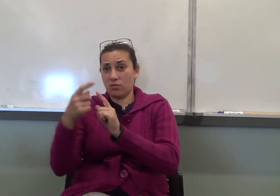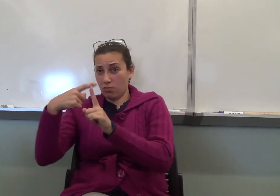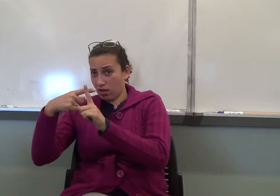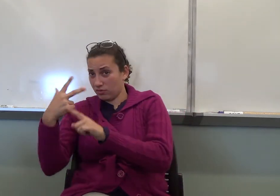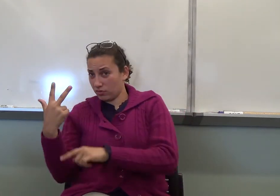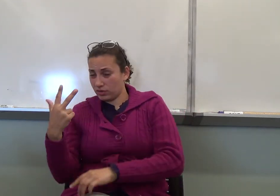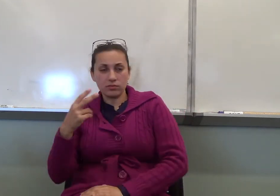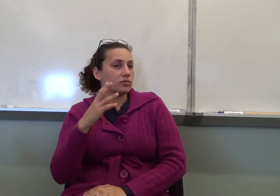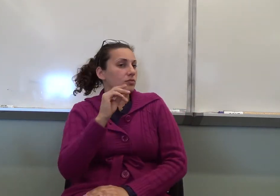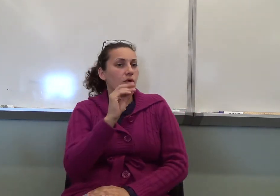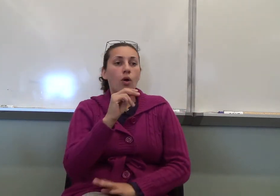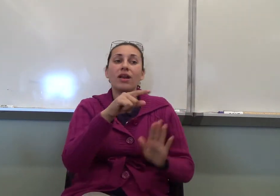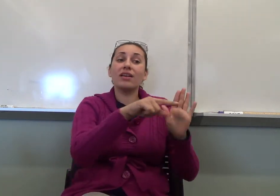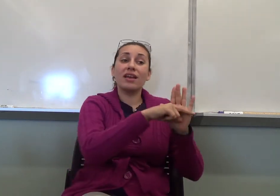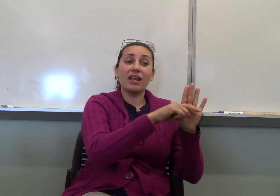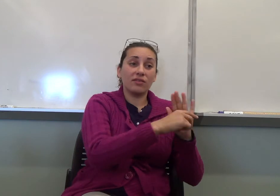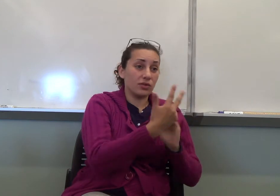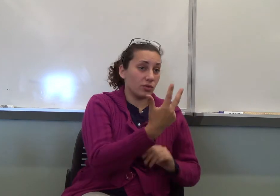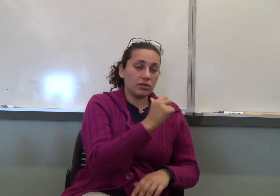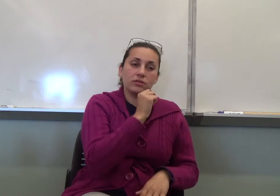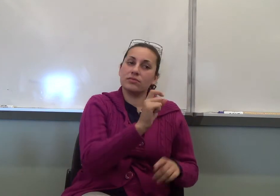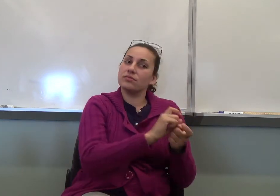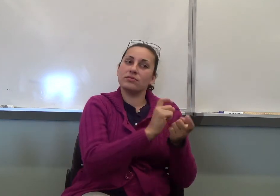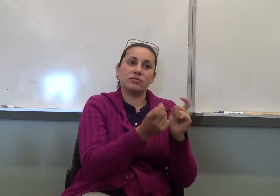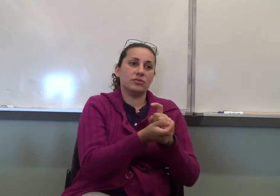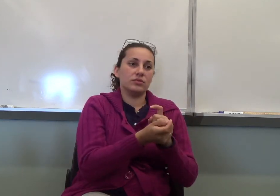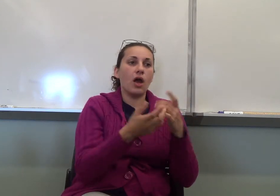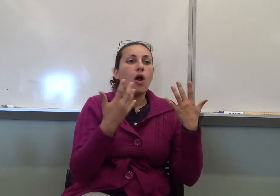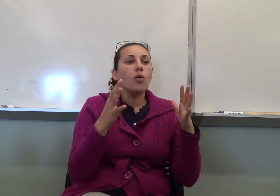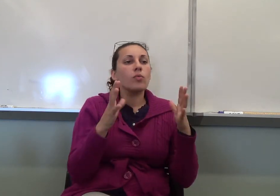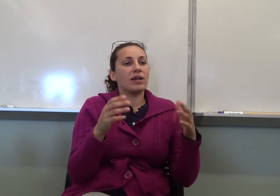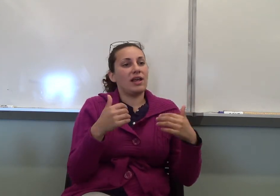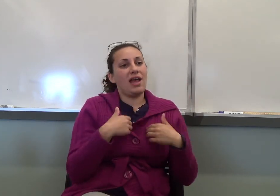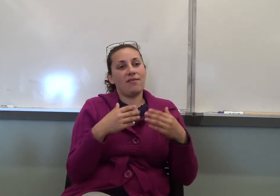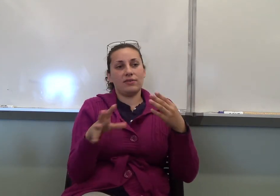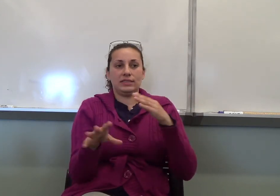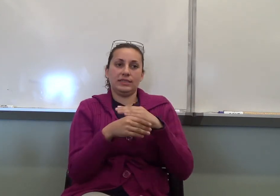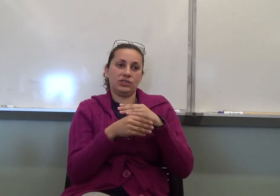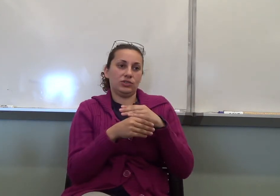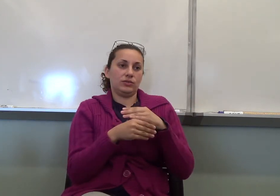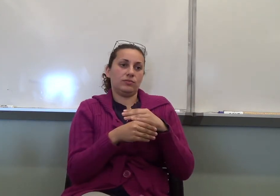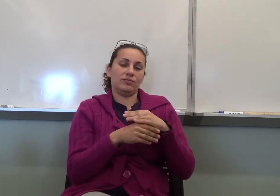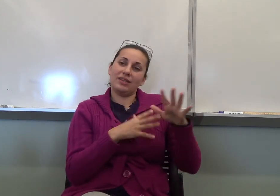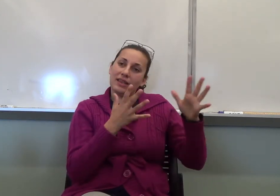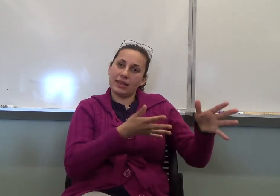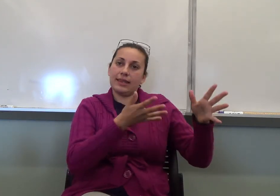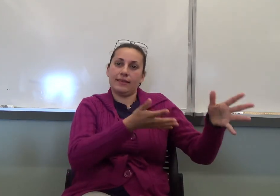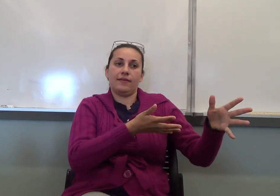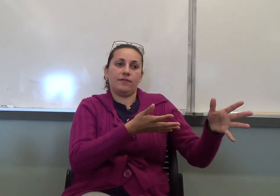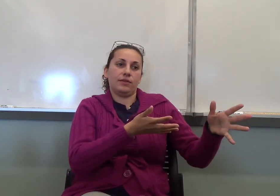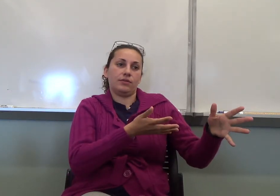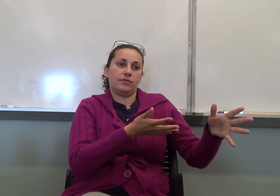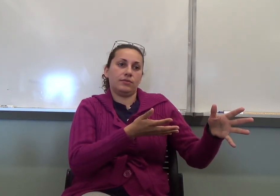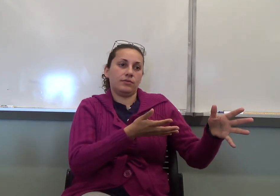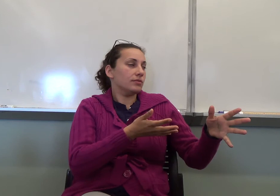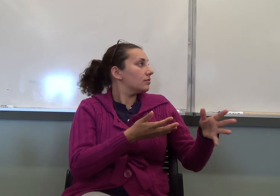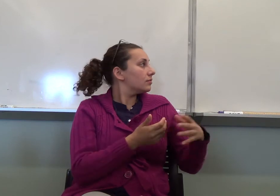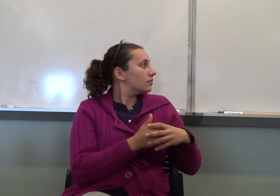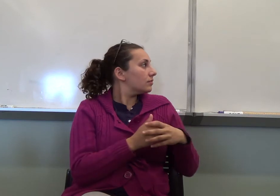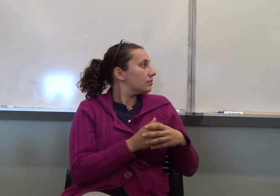No, this negative 3, see, we're not changing here because we already have addition. Oh, So we just leave it as addition of that number. okay. The only thing we're